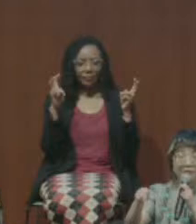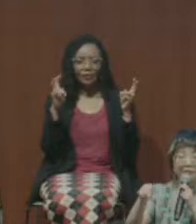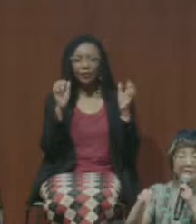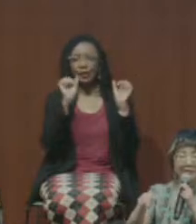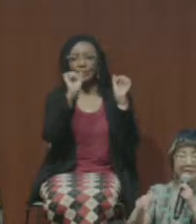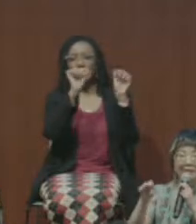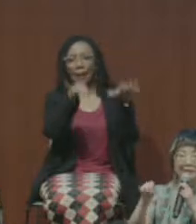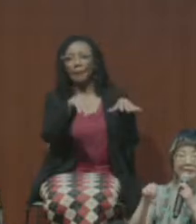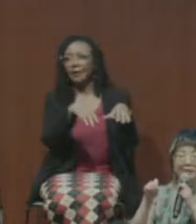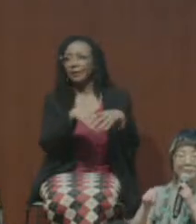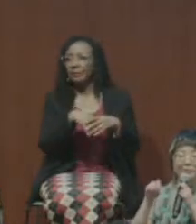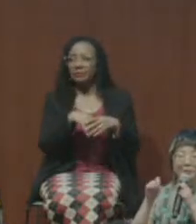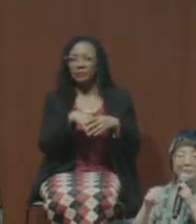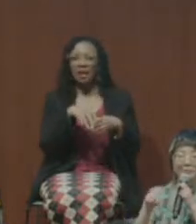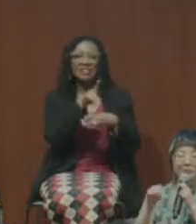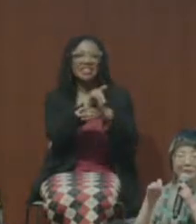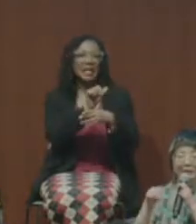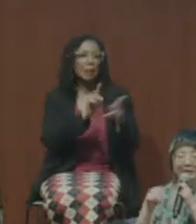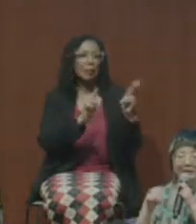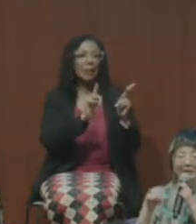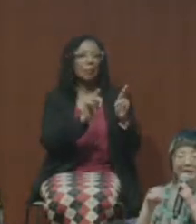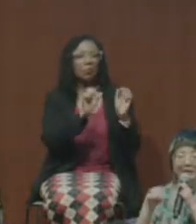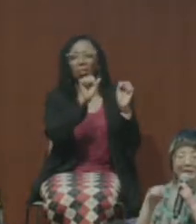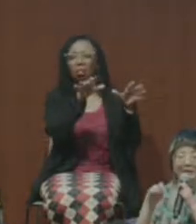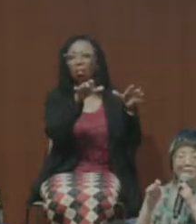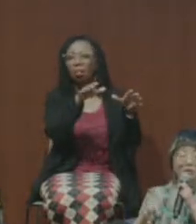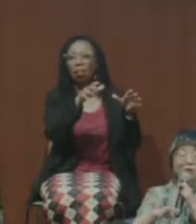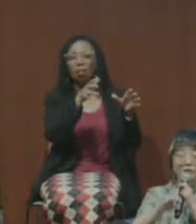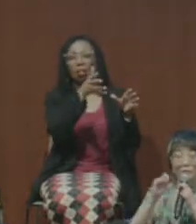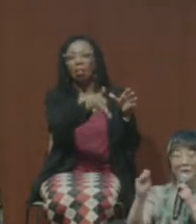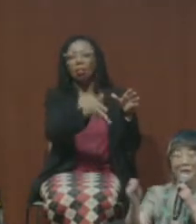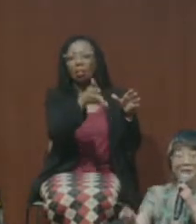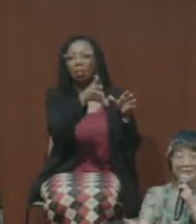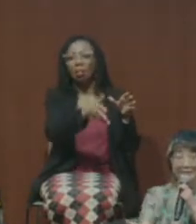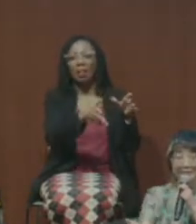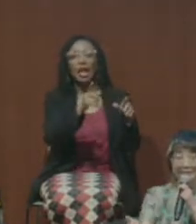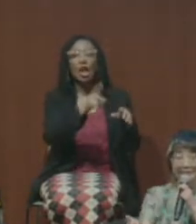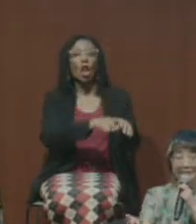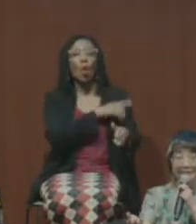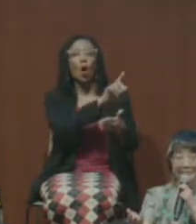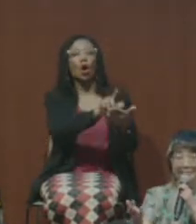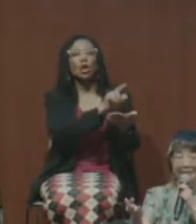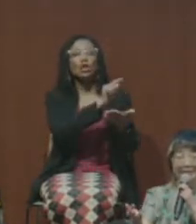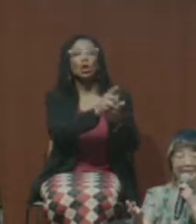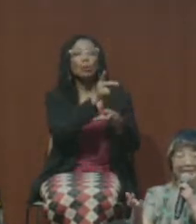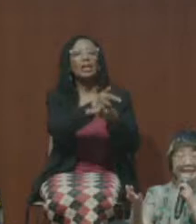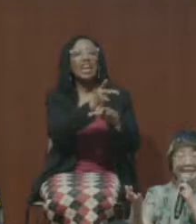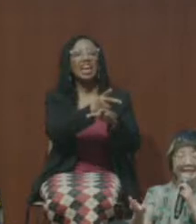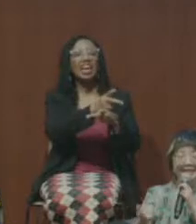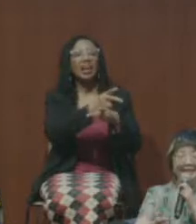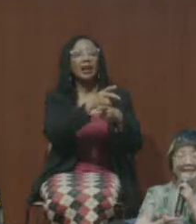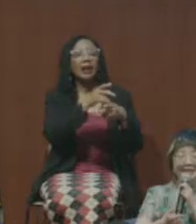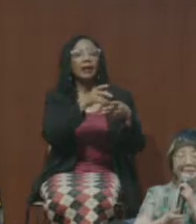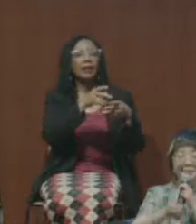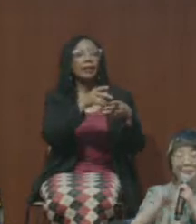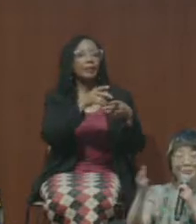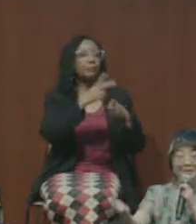dumping, shall we say, of disabled people in long-term care facilities, right?